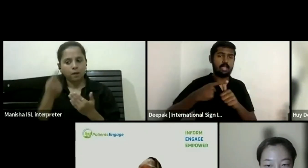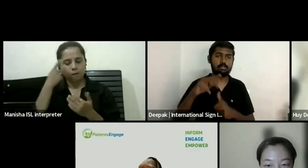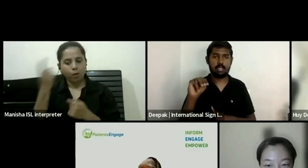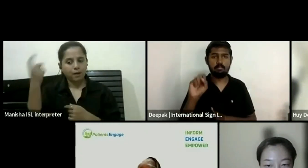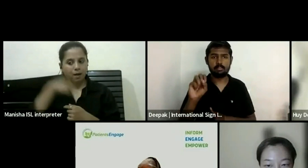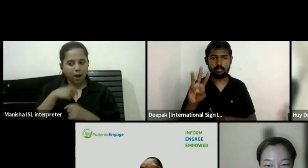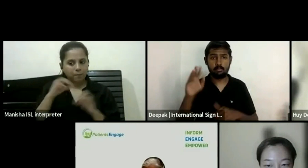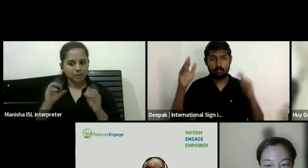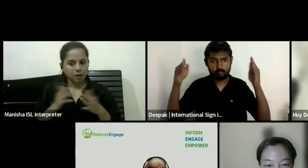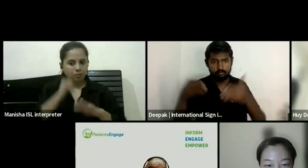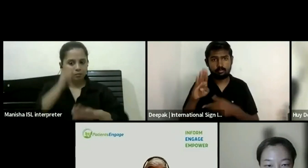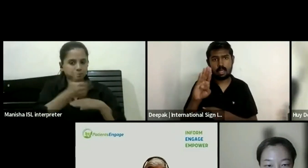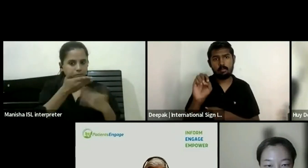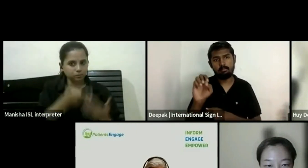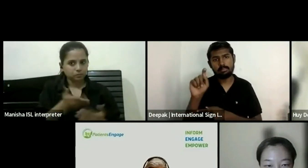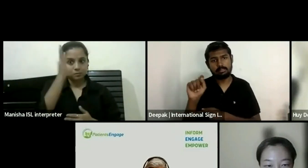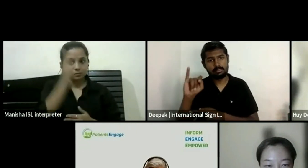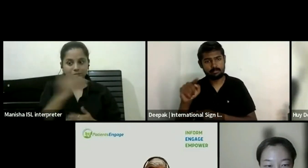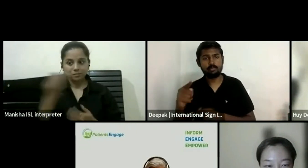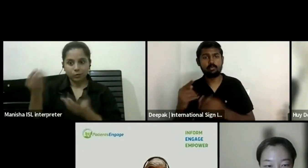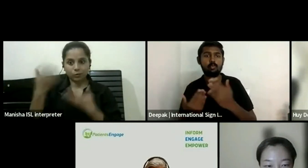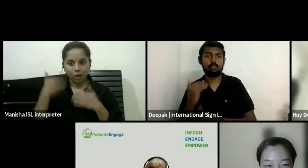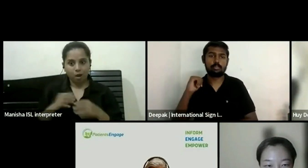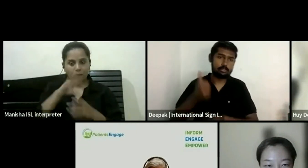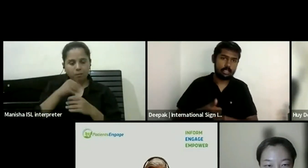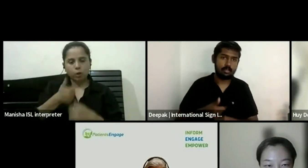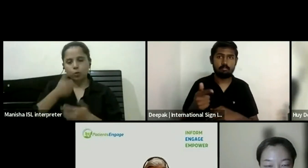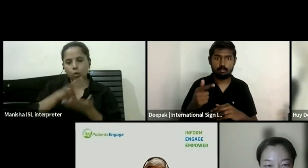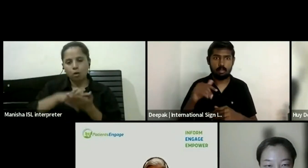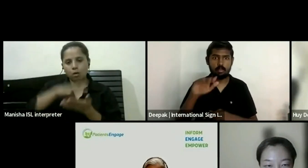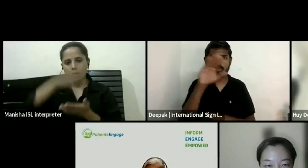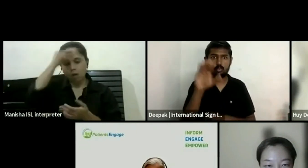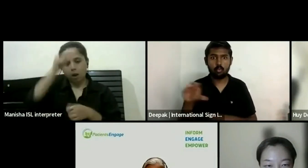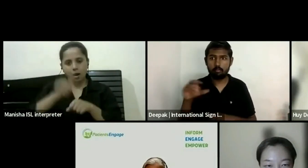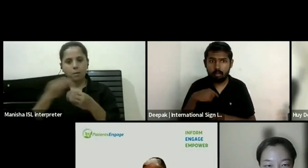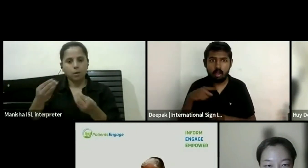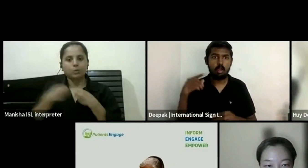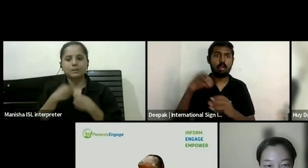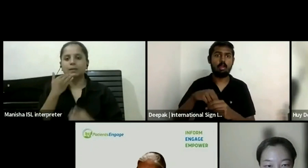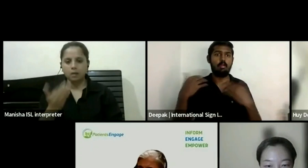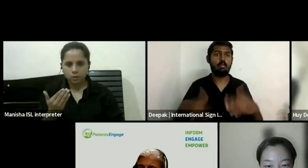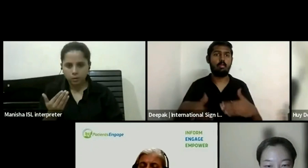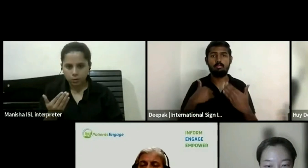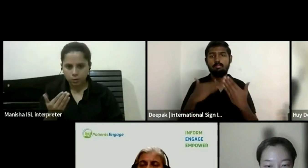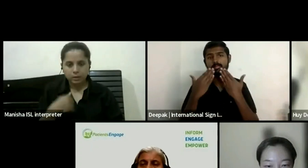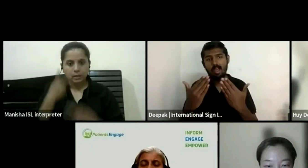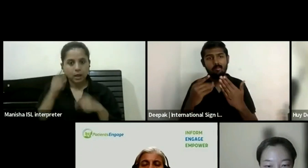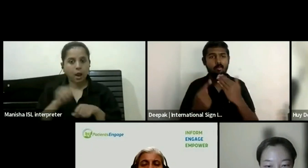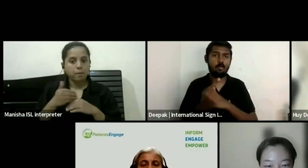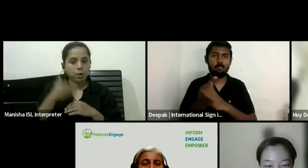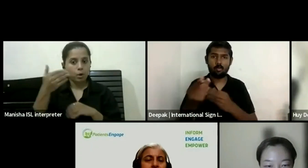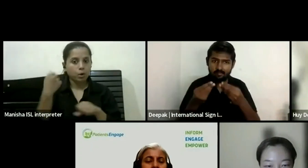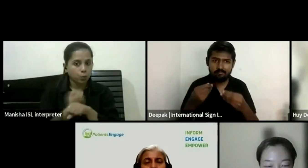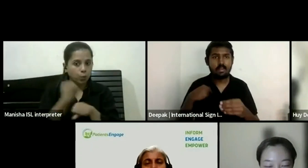today's webinar. It was a good learning for me. Thank you for the opportunity. And I'm looking for opportunity to work with the rehabilitation